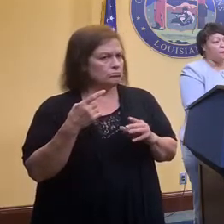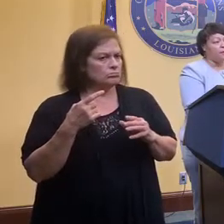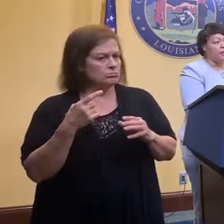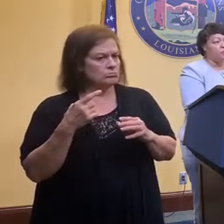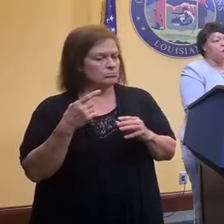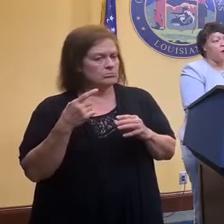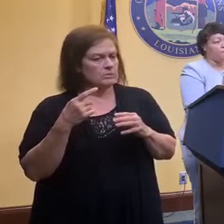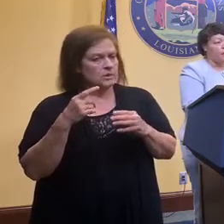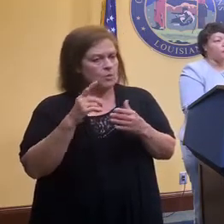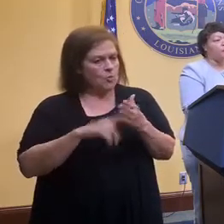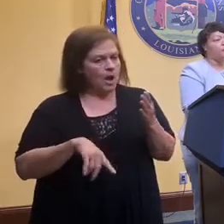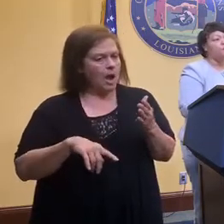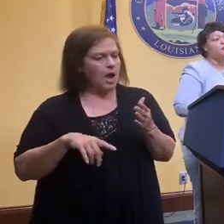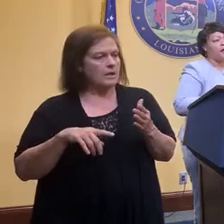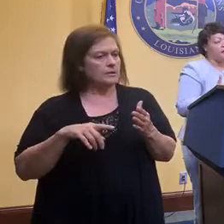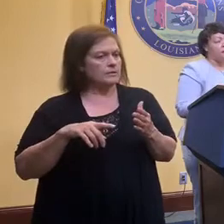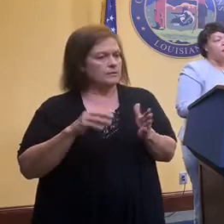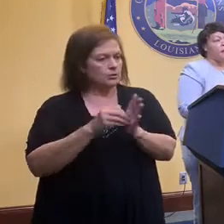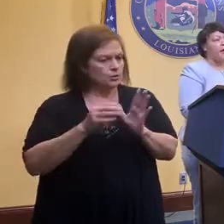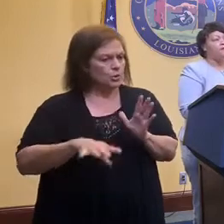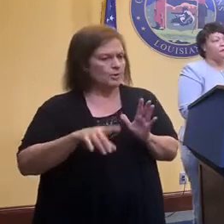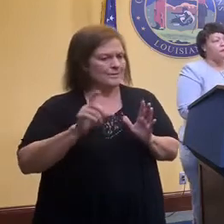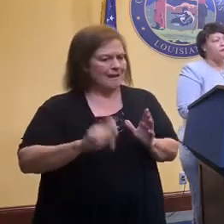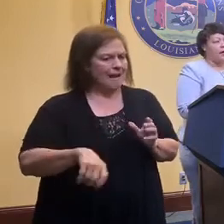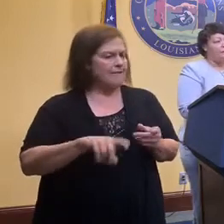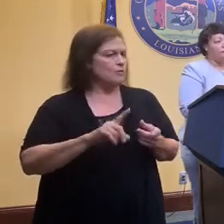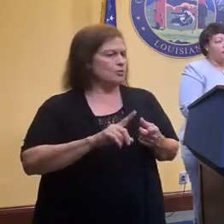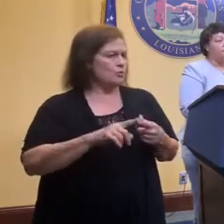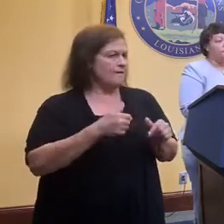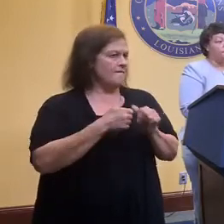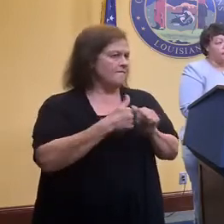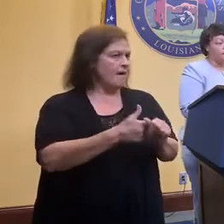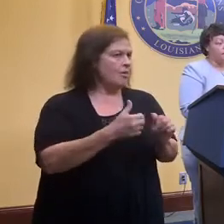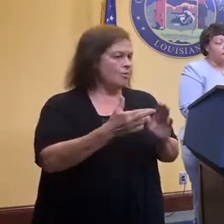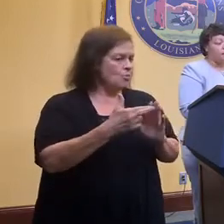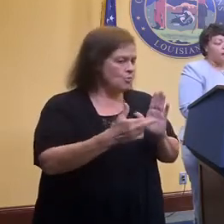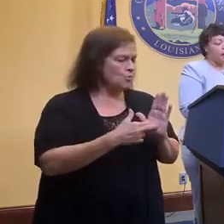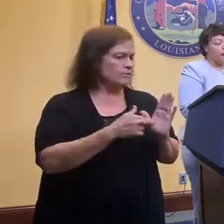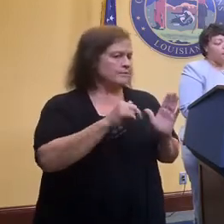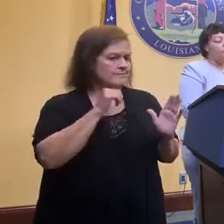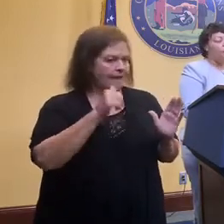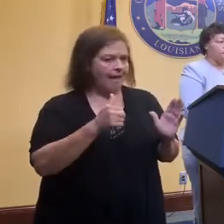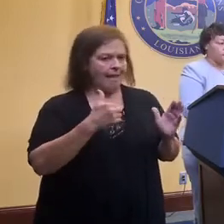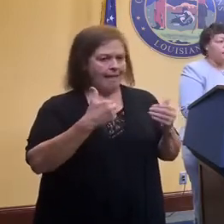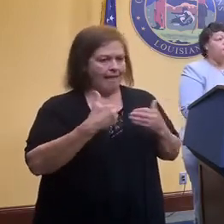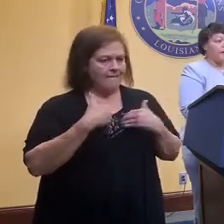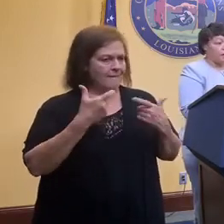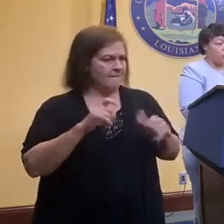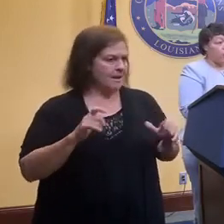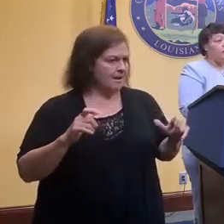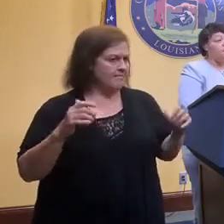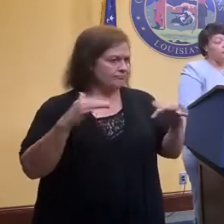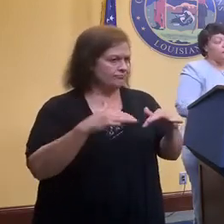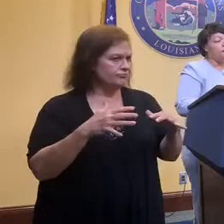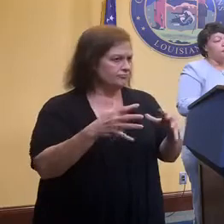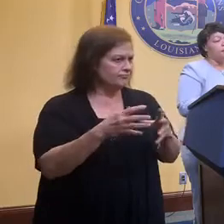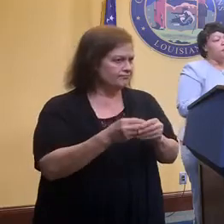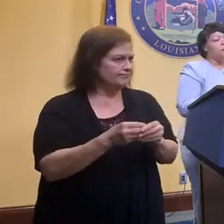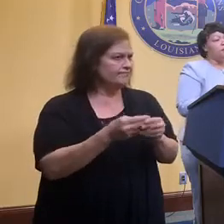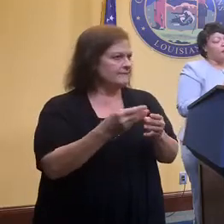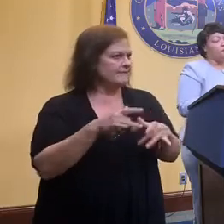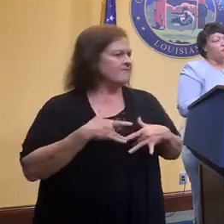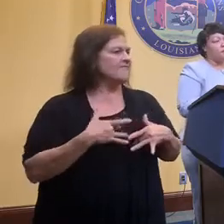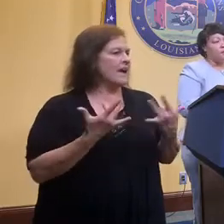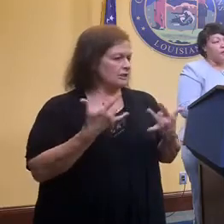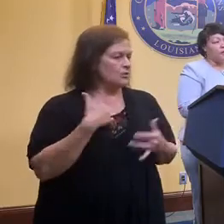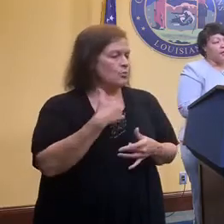student population about following rules and not having these types of events. We're going to keep that going, meaning